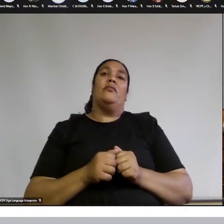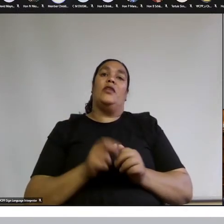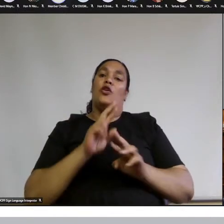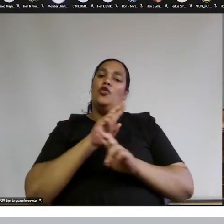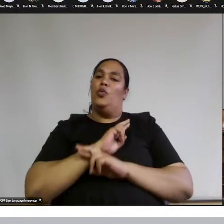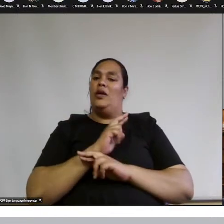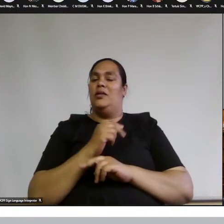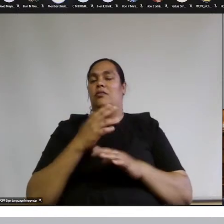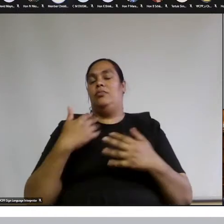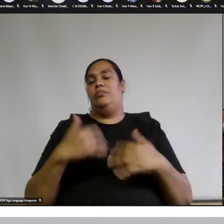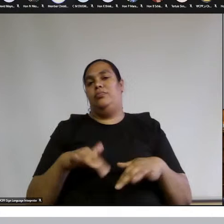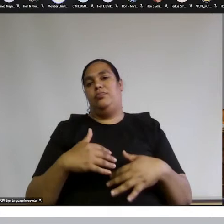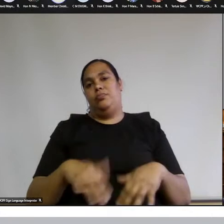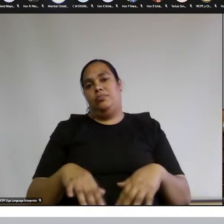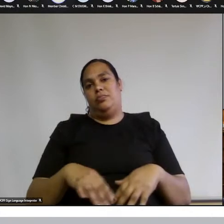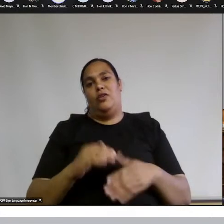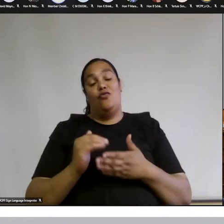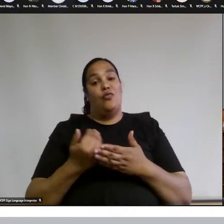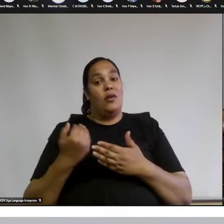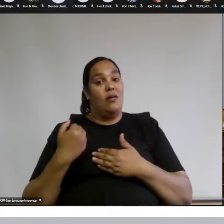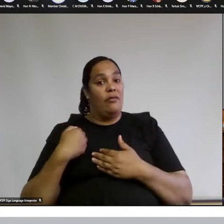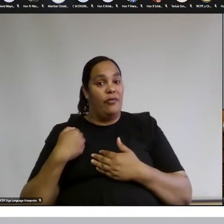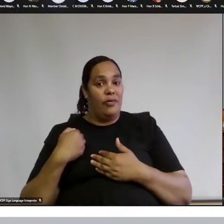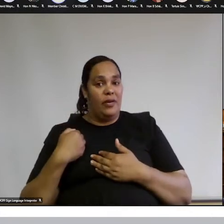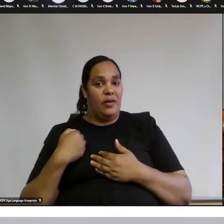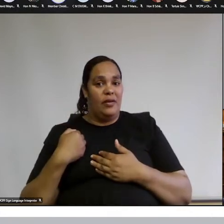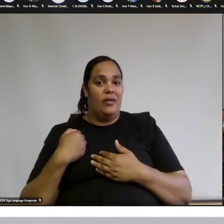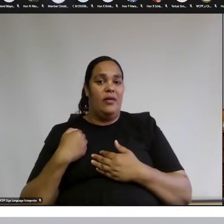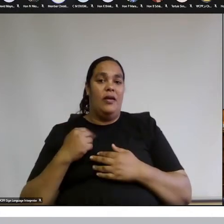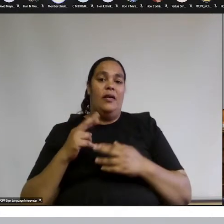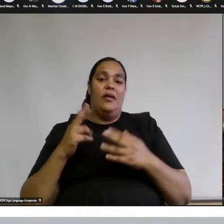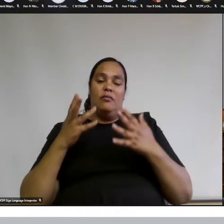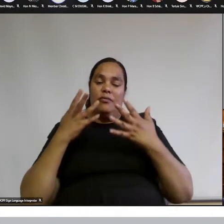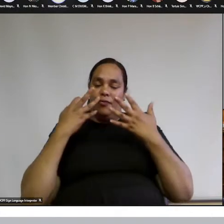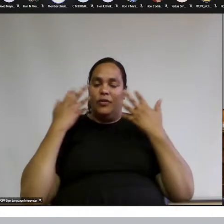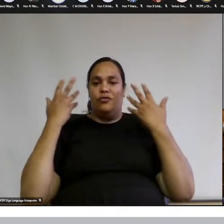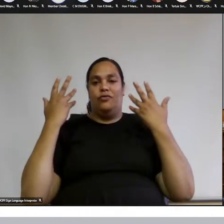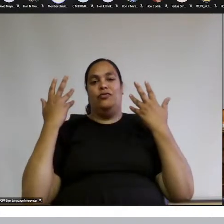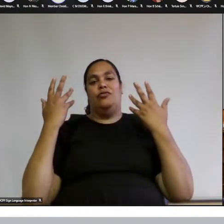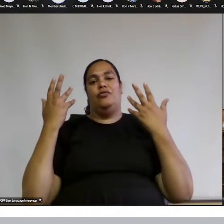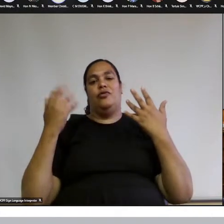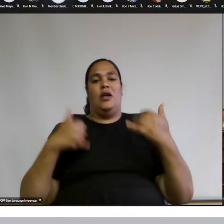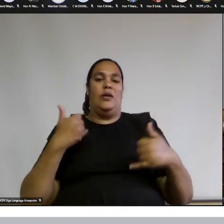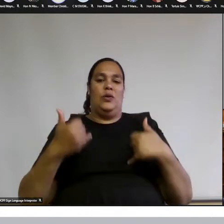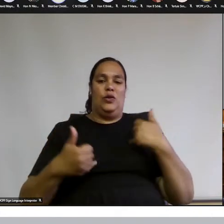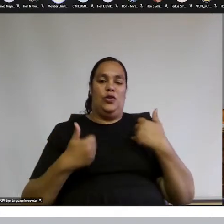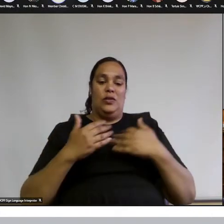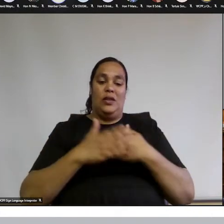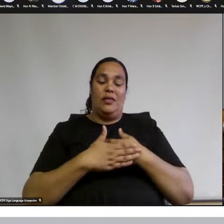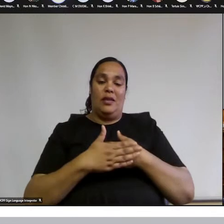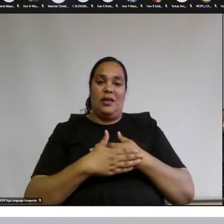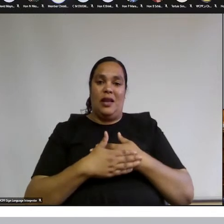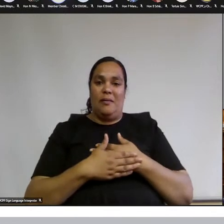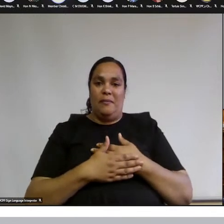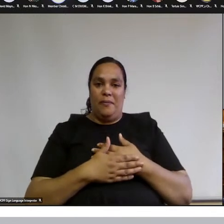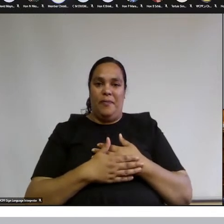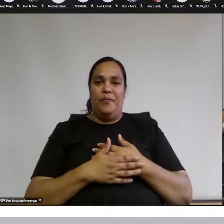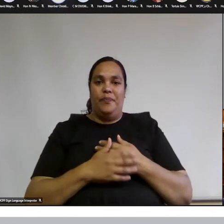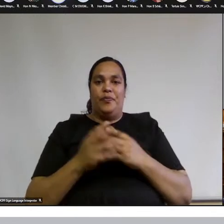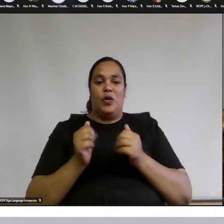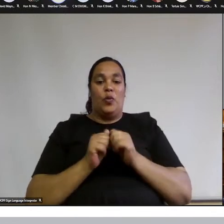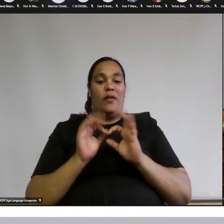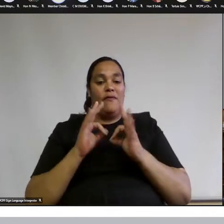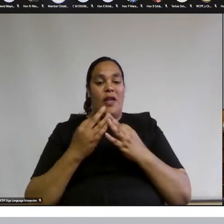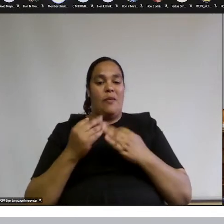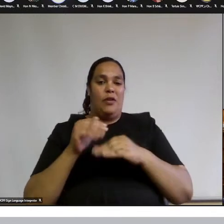rest, recovery, rejuvenation and rejoicing, a time well spent with family